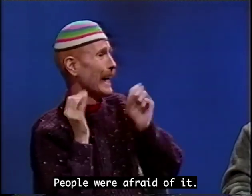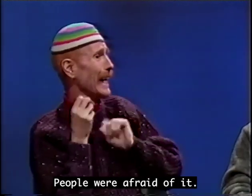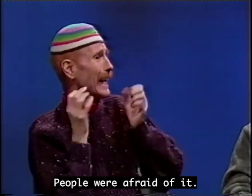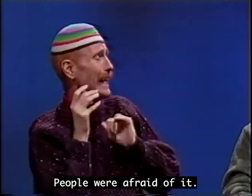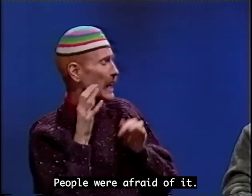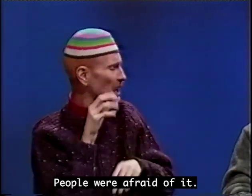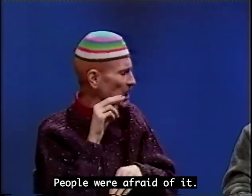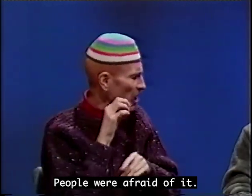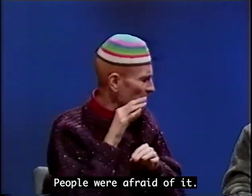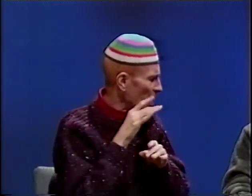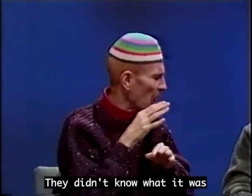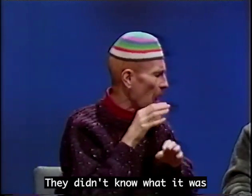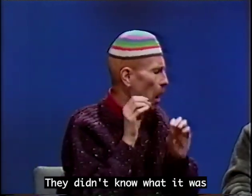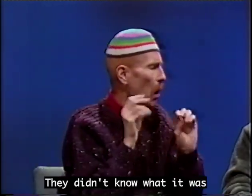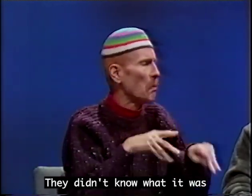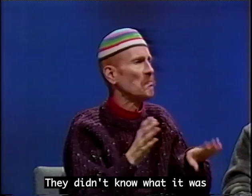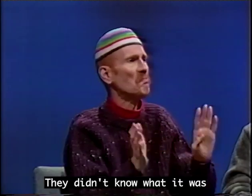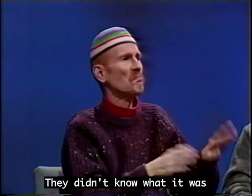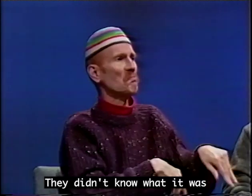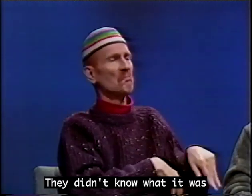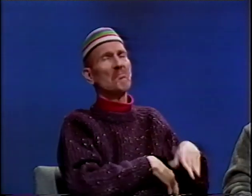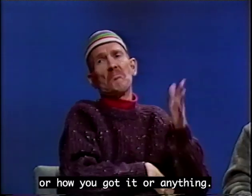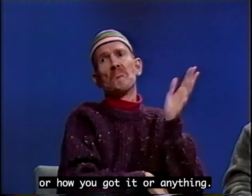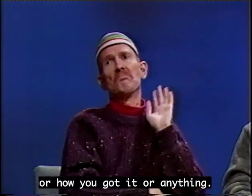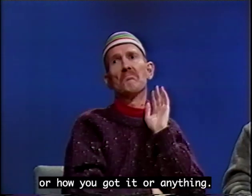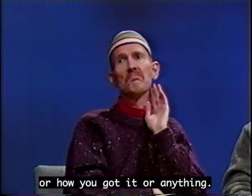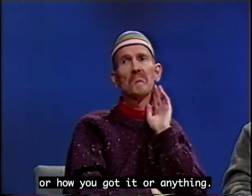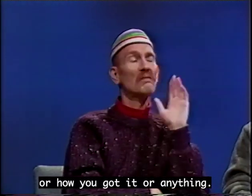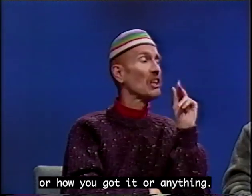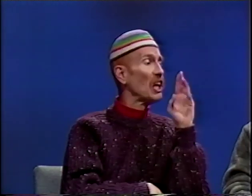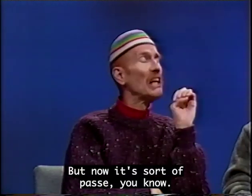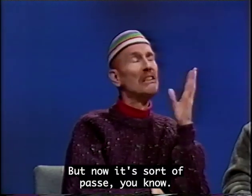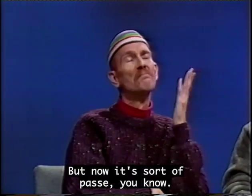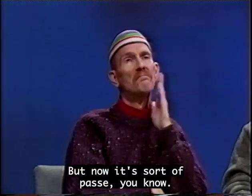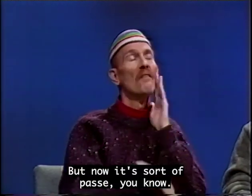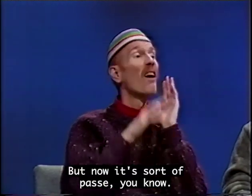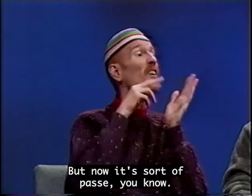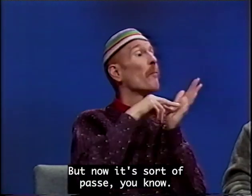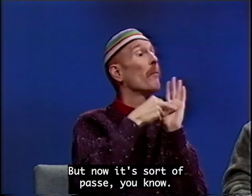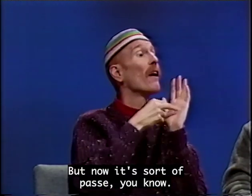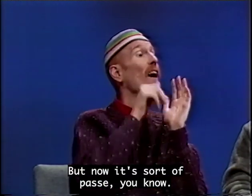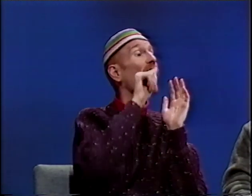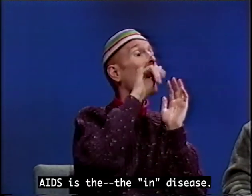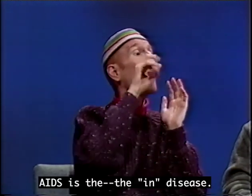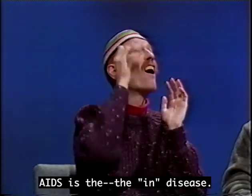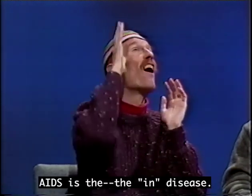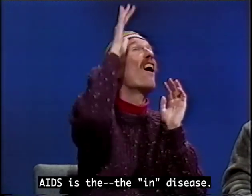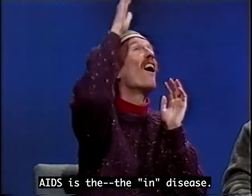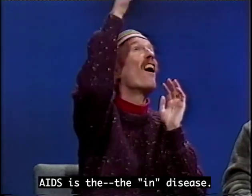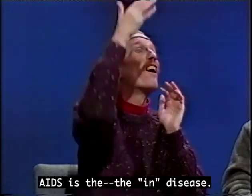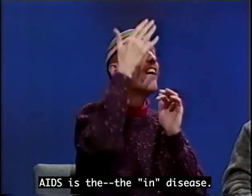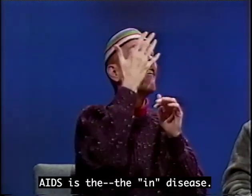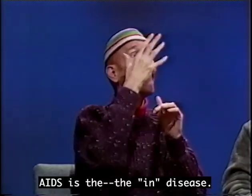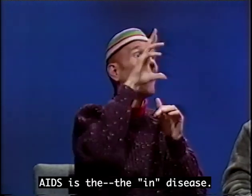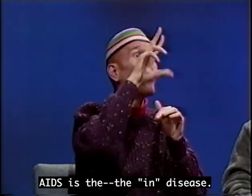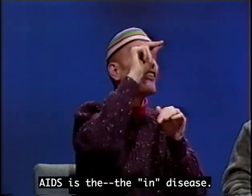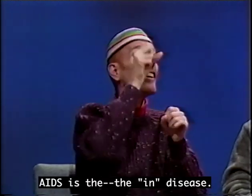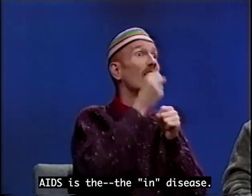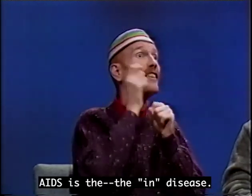were afraid of it. They didn't know what it was or how you got it or anything. But now it's sort of passé, you know? AIDS is the end disease.